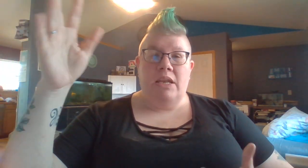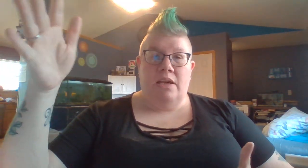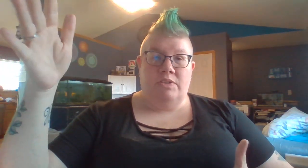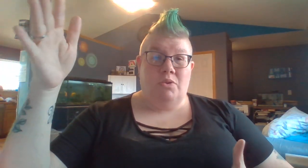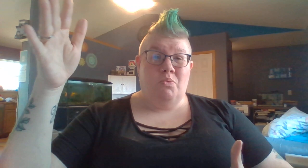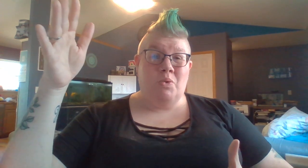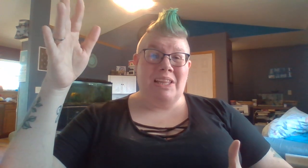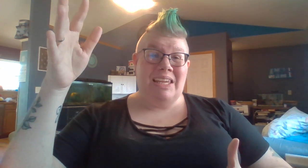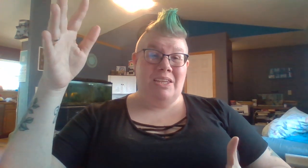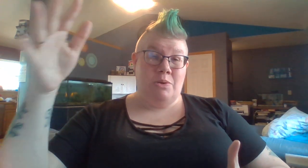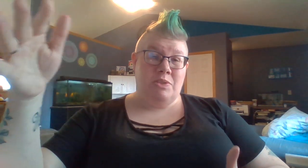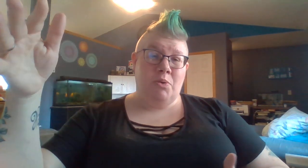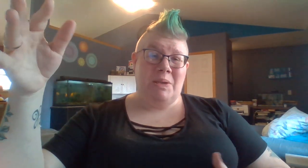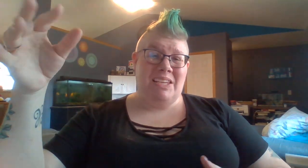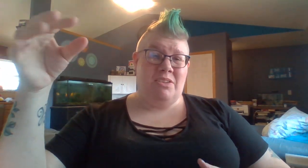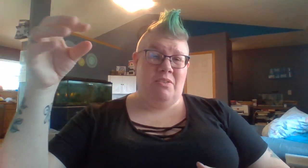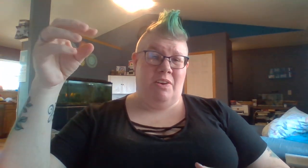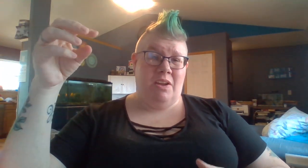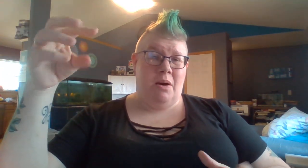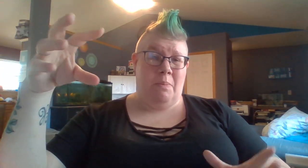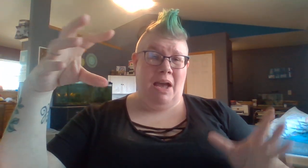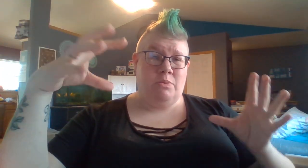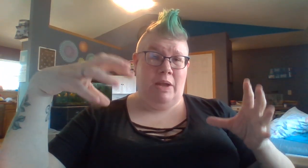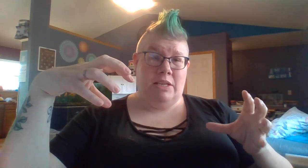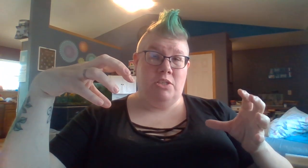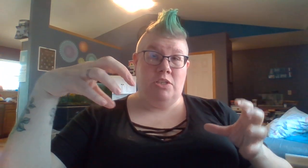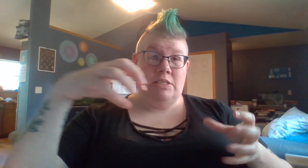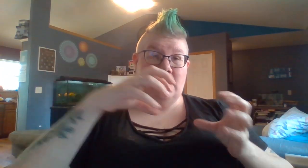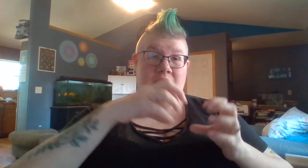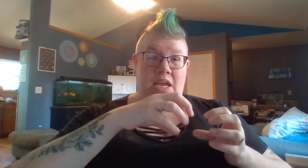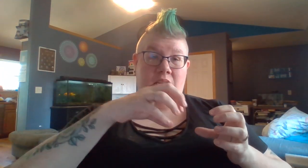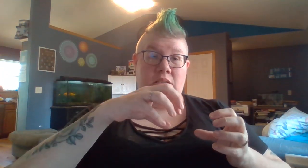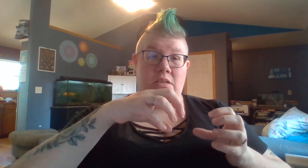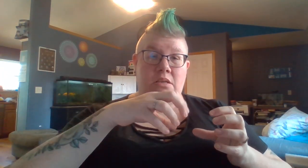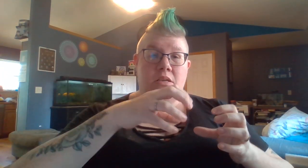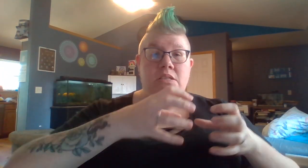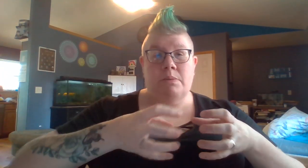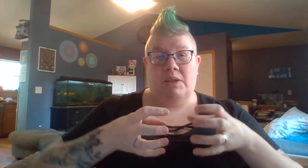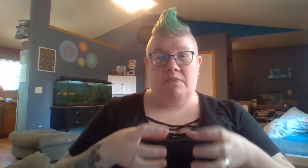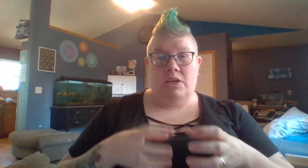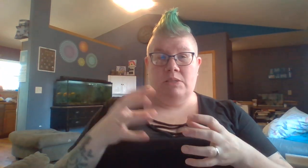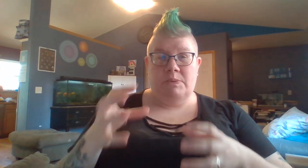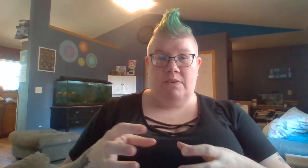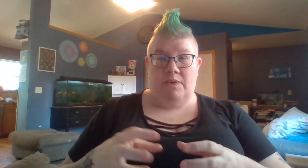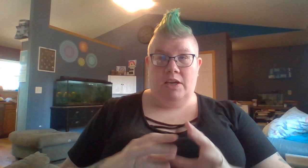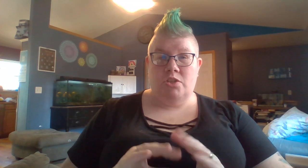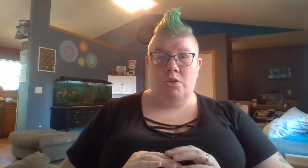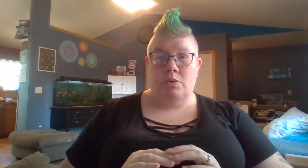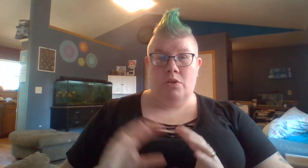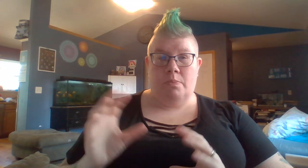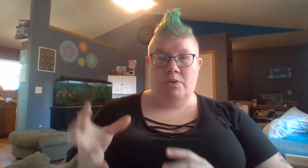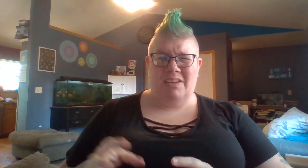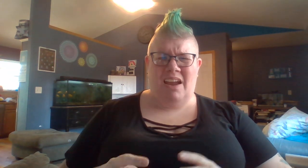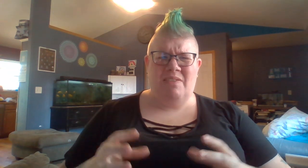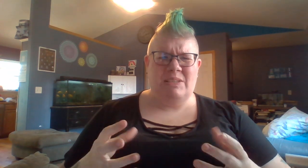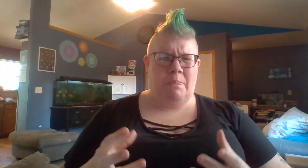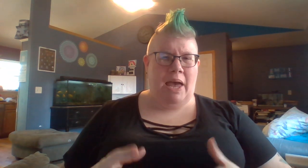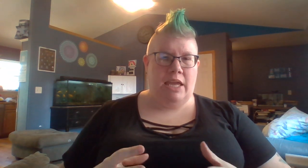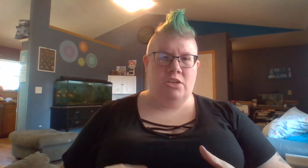PDFs are really useful because they're a very compact way to just send something very specific to another person, kind of as a package, and it